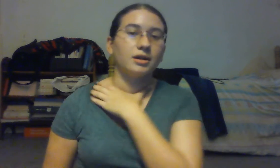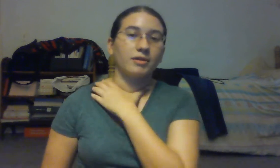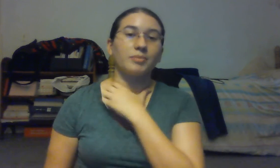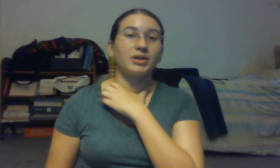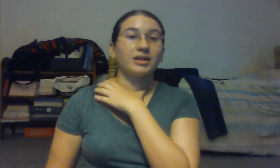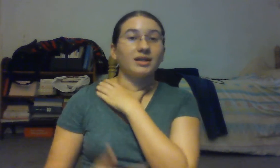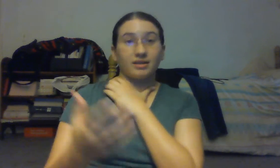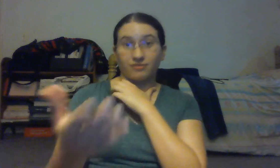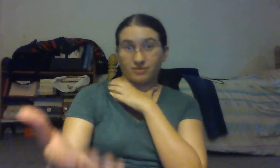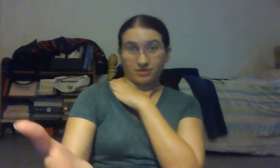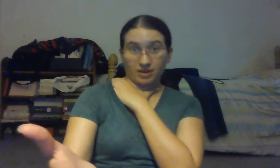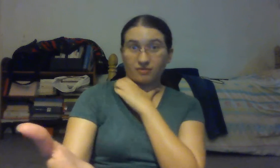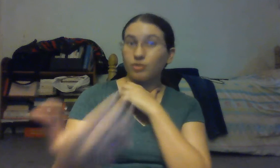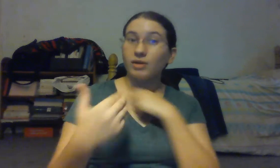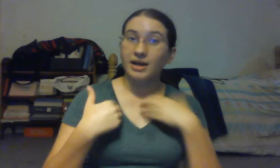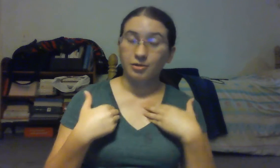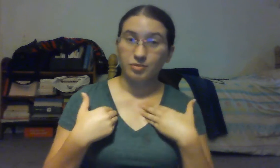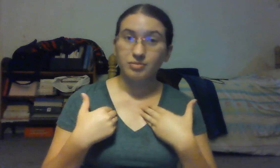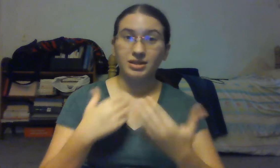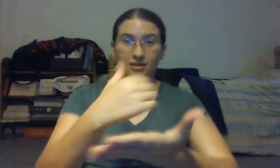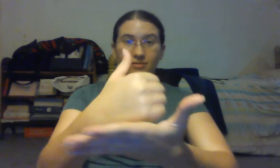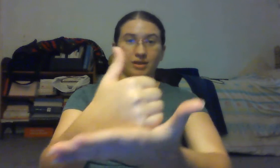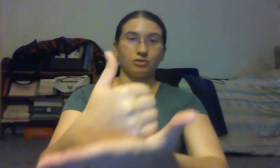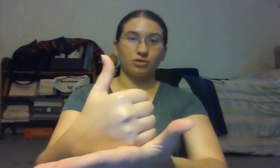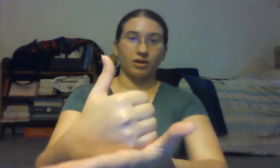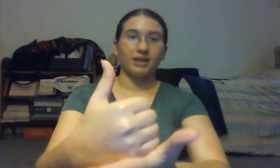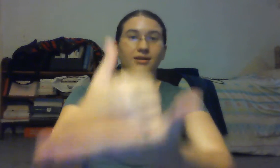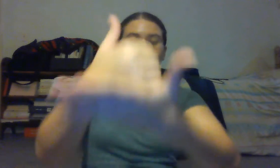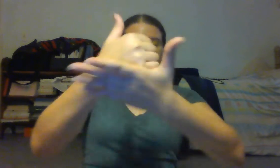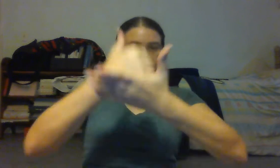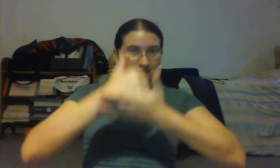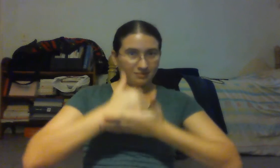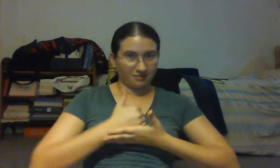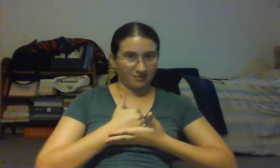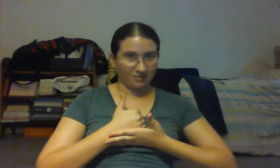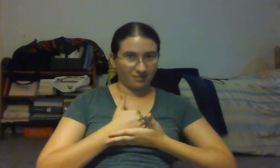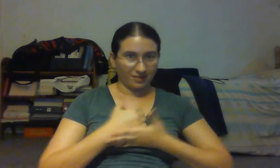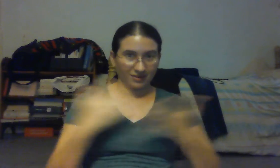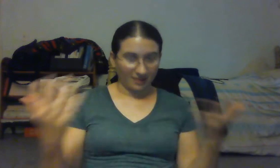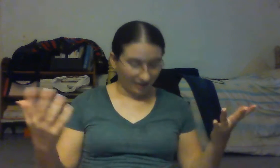Right? But if you help me, right, you start here. There.